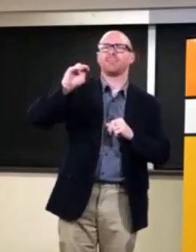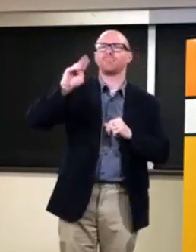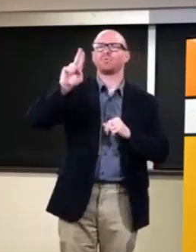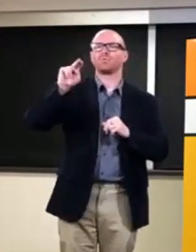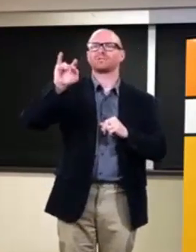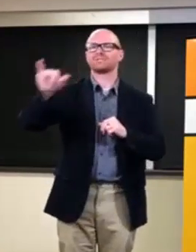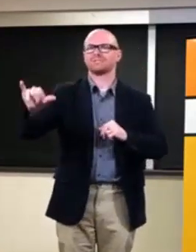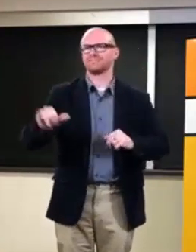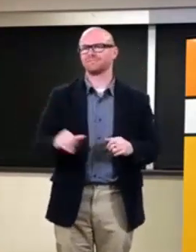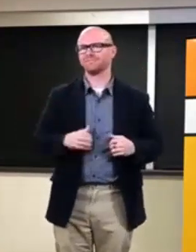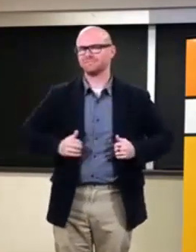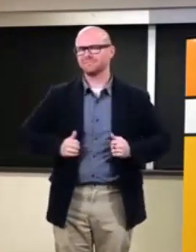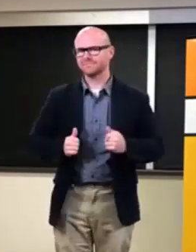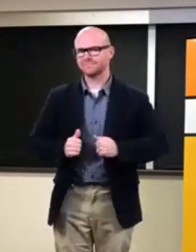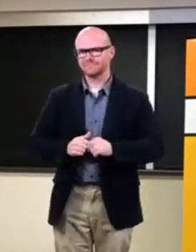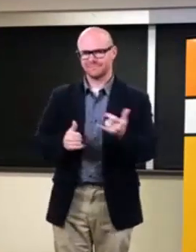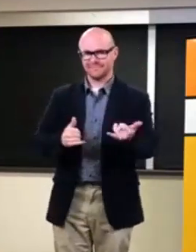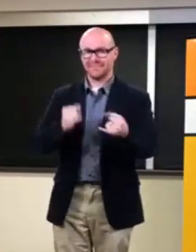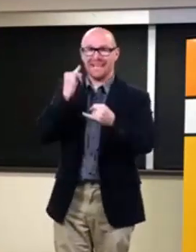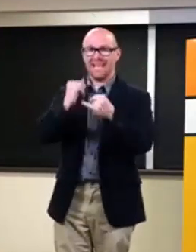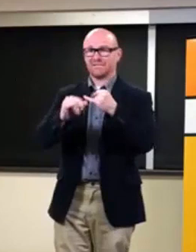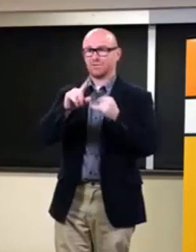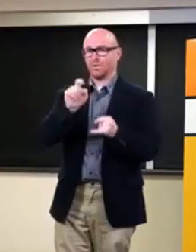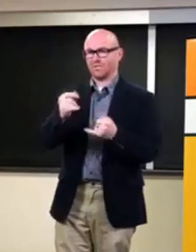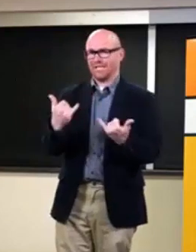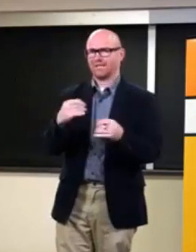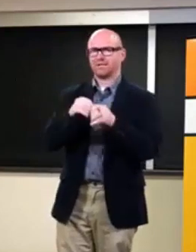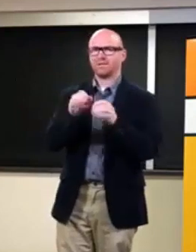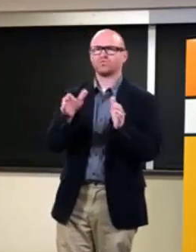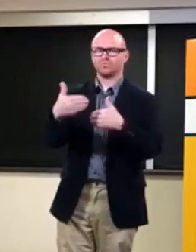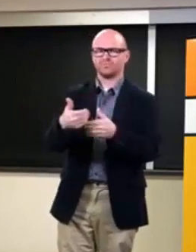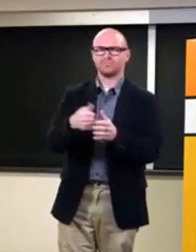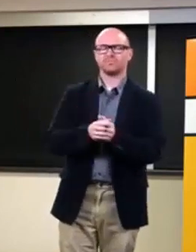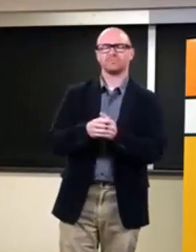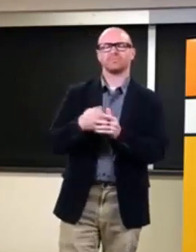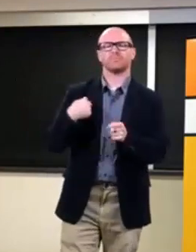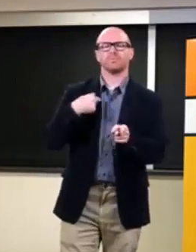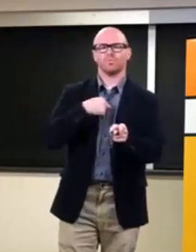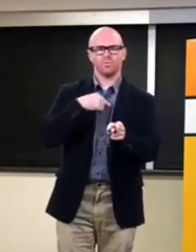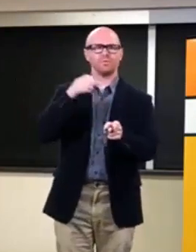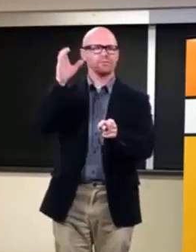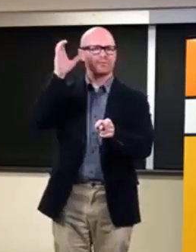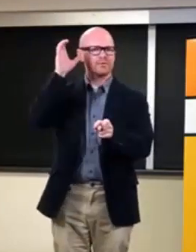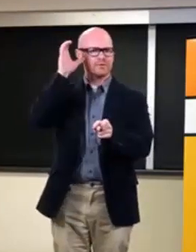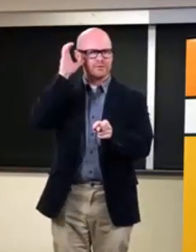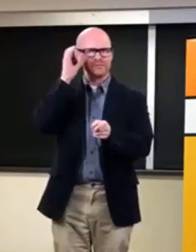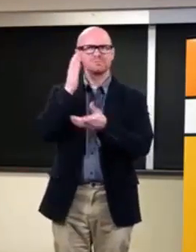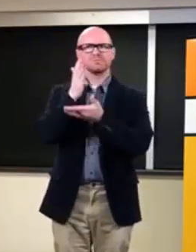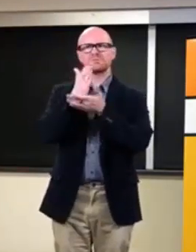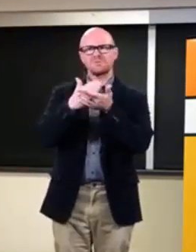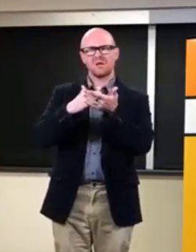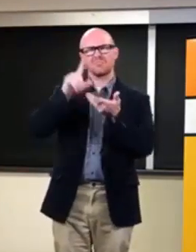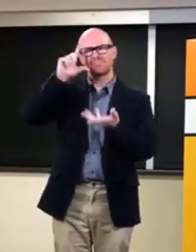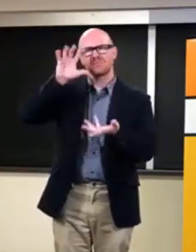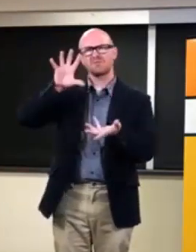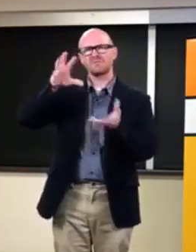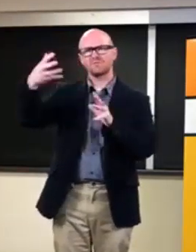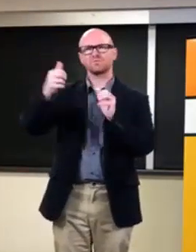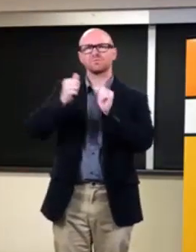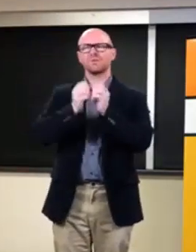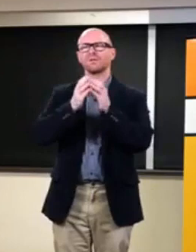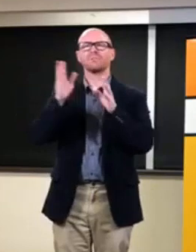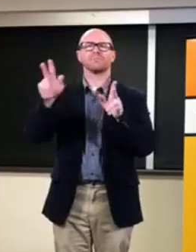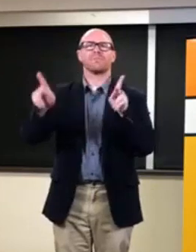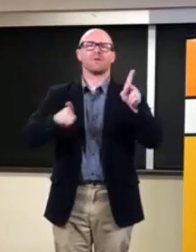in the room. Okay, so it's kind of a follow-up to testing. We've been hearing that there's some confusion amongst the public when they're getting a